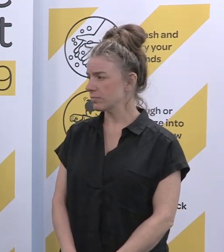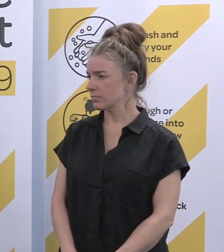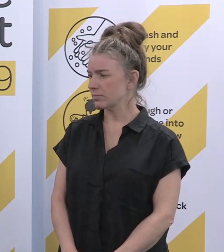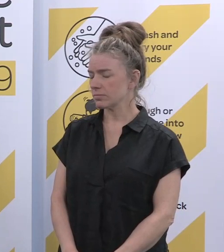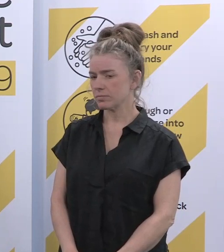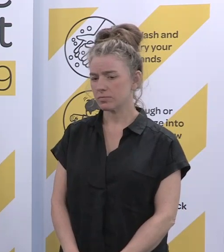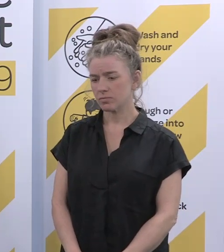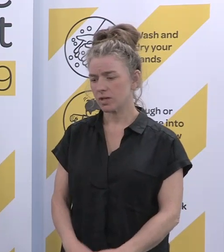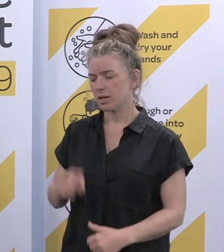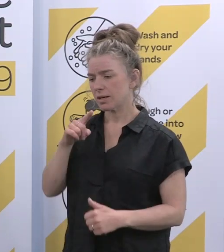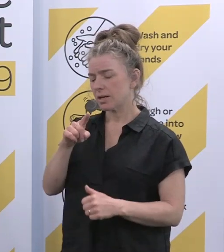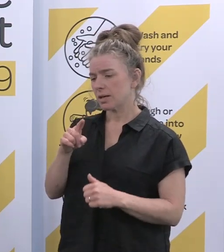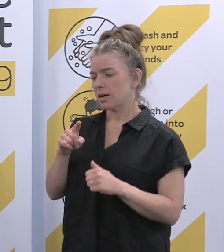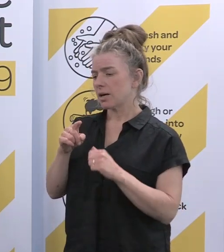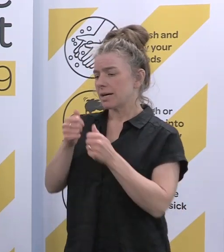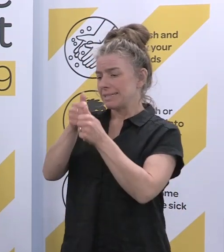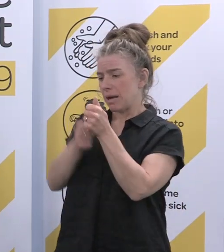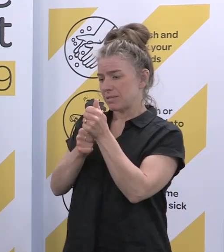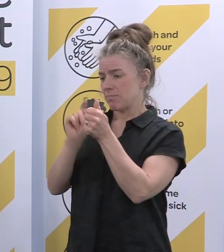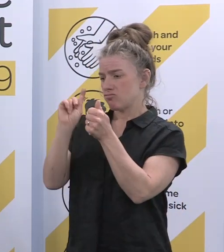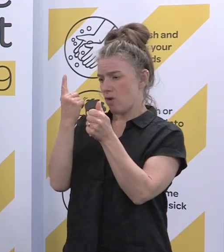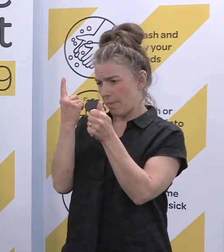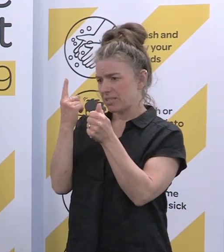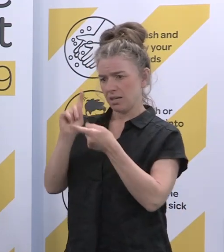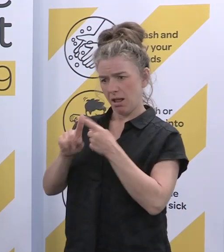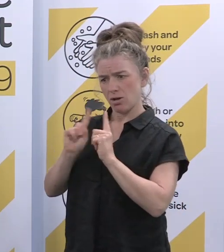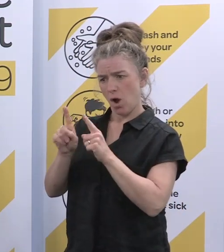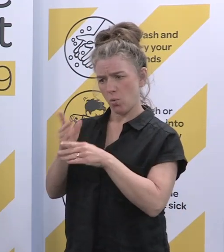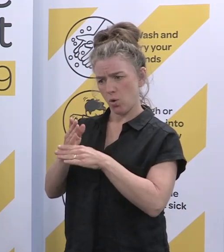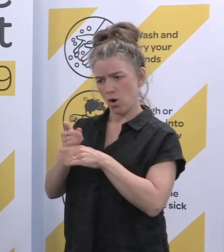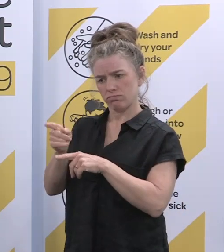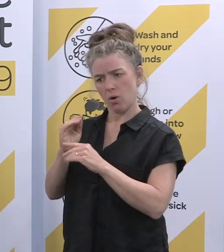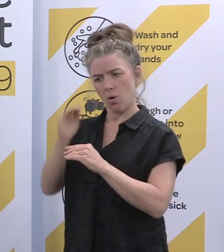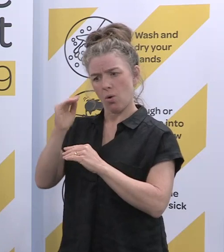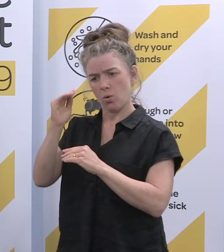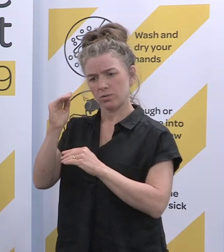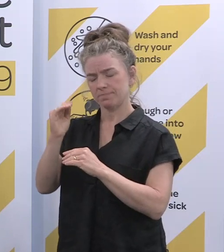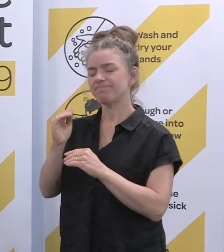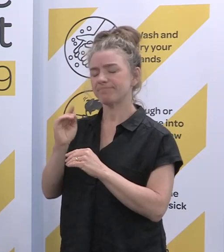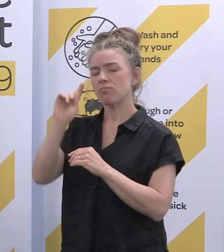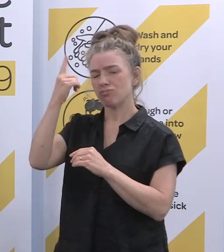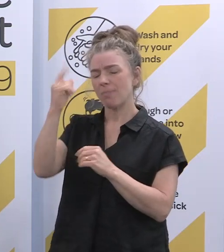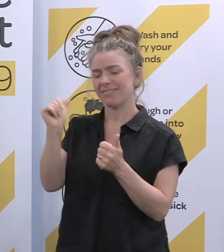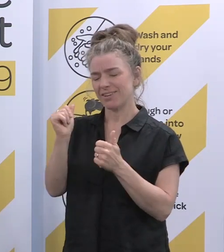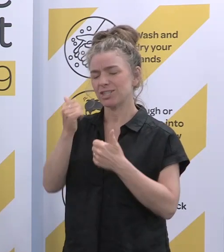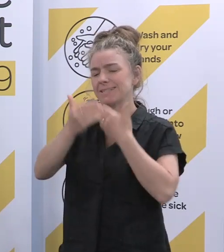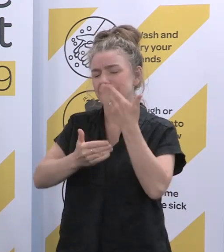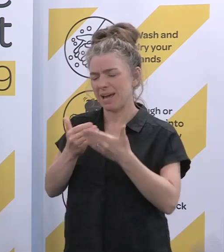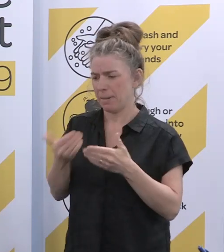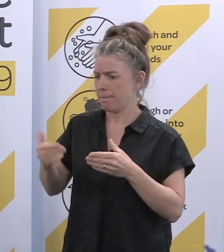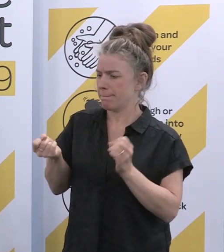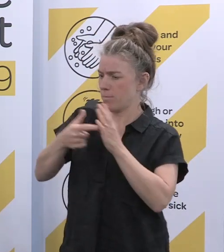Minister explained that very well the other day, that he's seen as an essential part of the country's workforce.